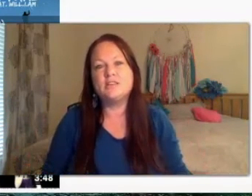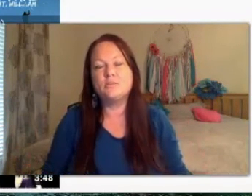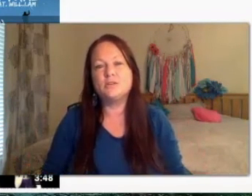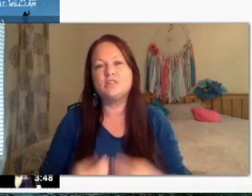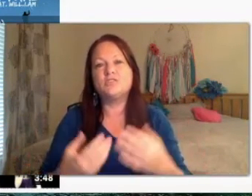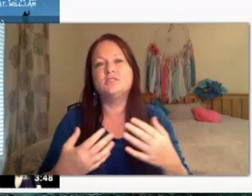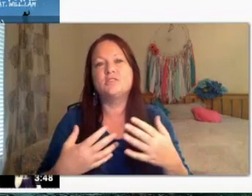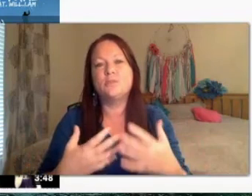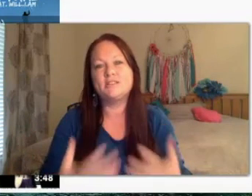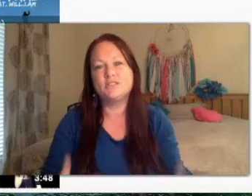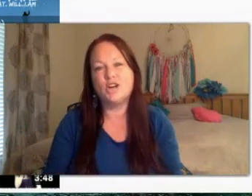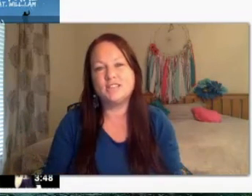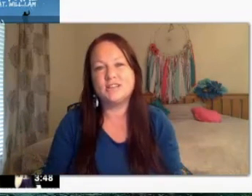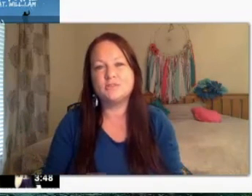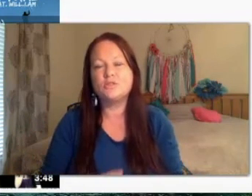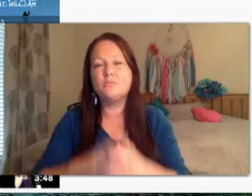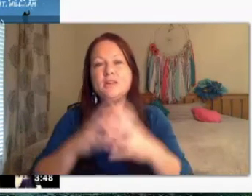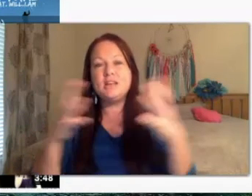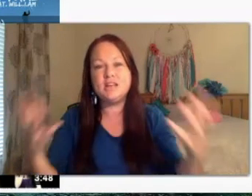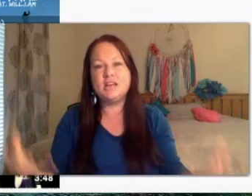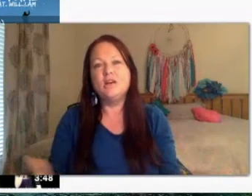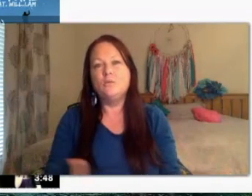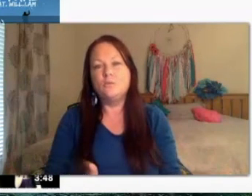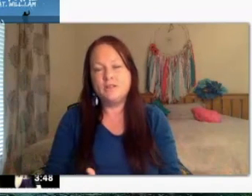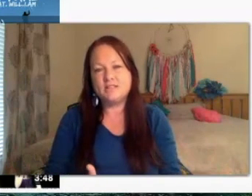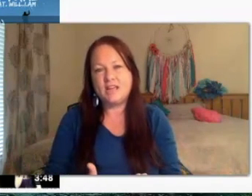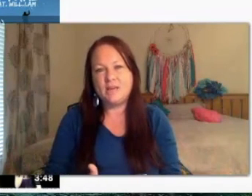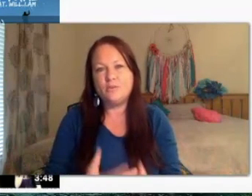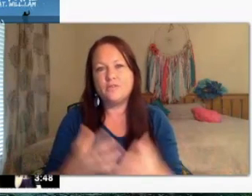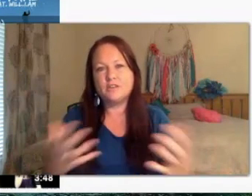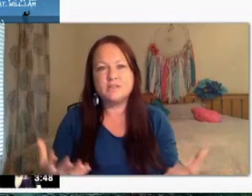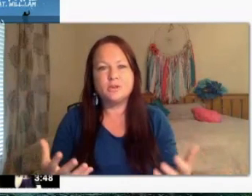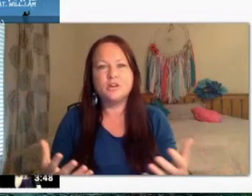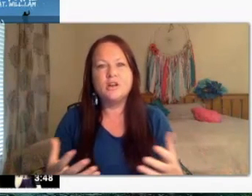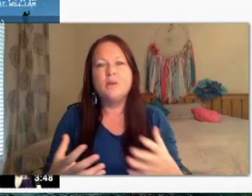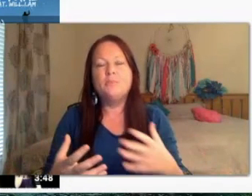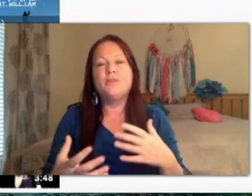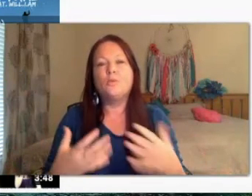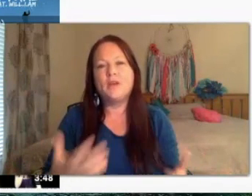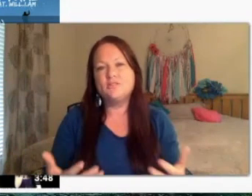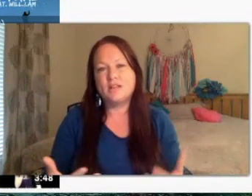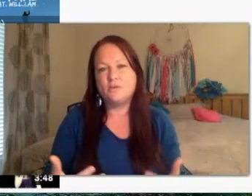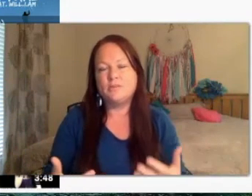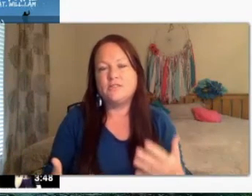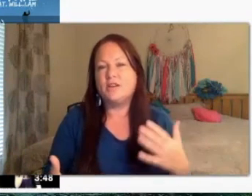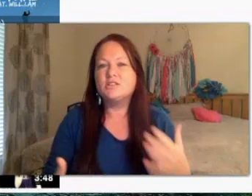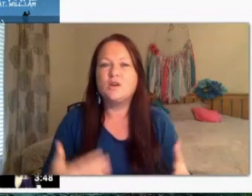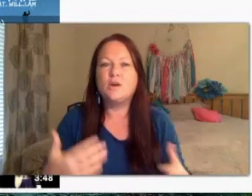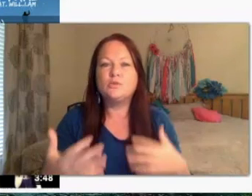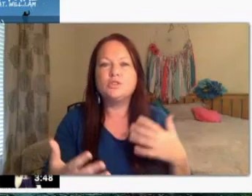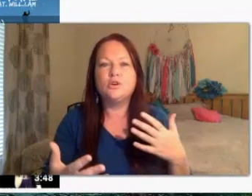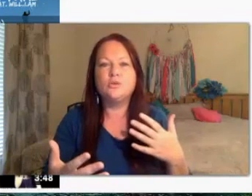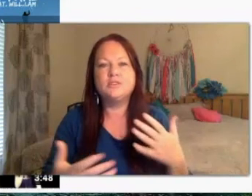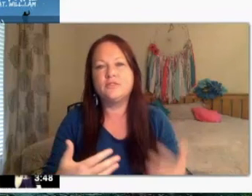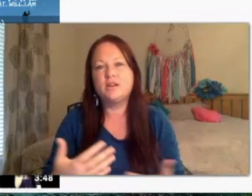interpreting, interpretations are based on concepts. So the meaning will be the same or very similar, but the way you sign it will be different. And so I